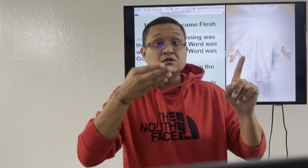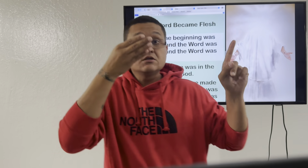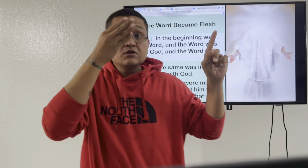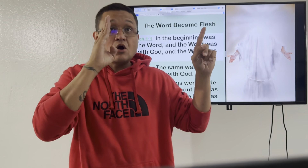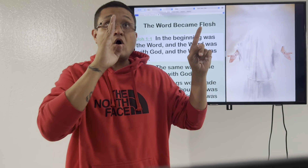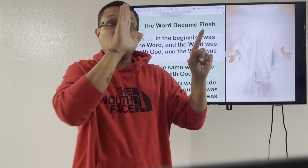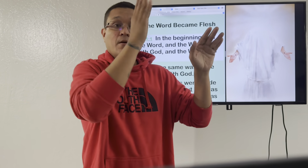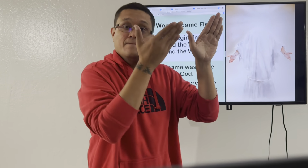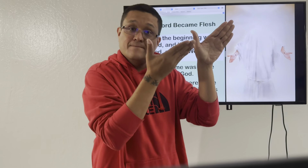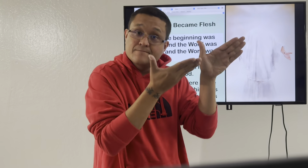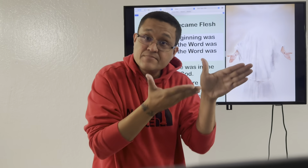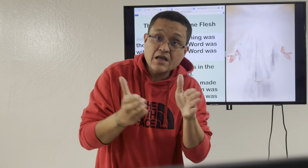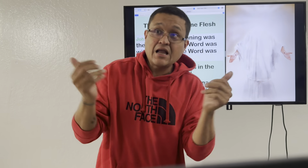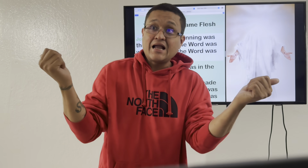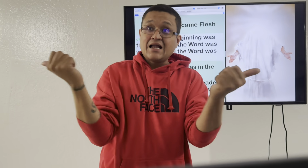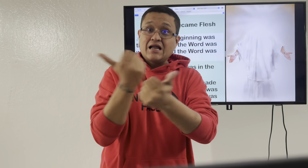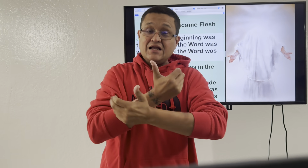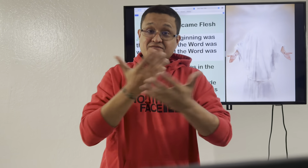So what are your thoughts or your plan?